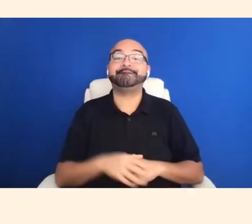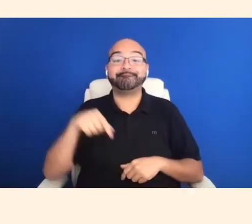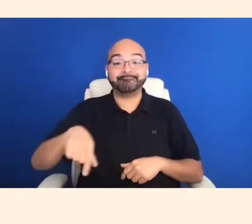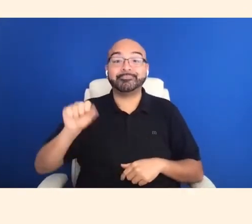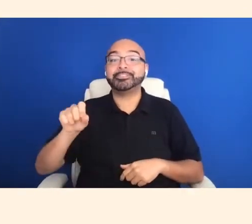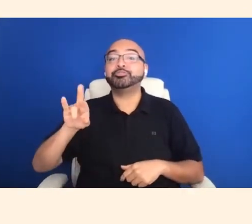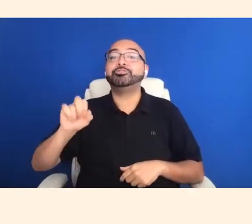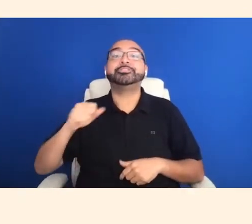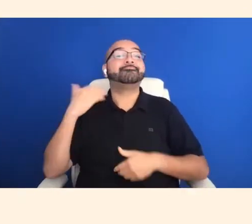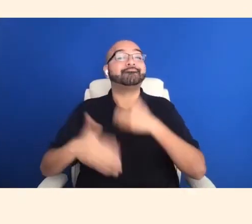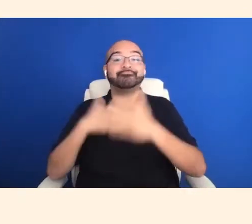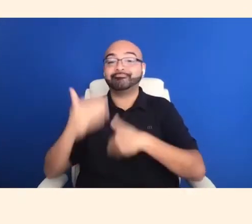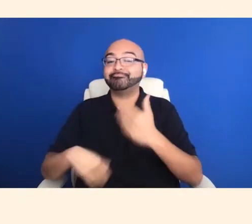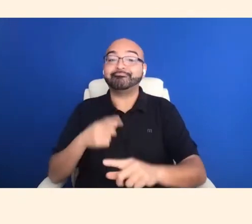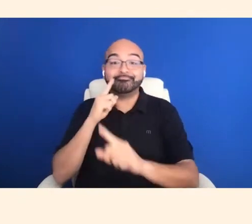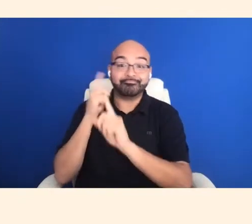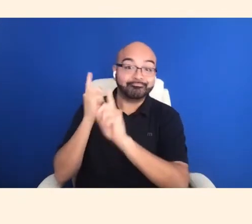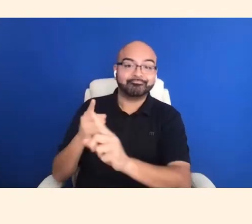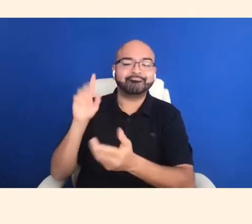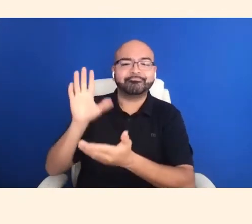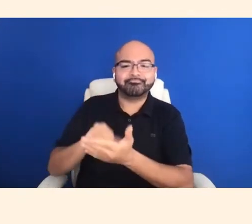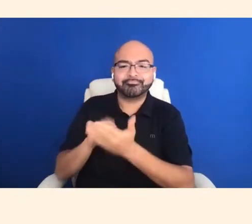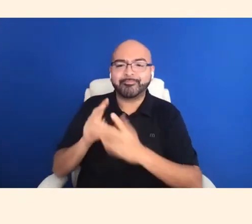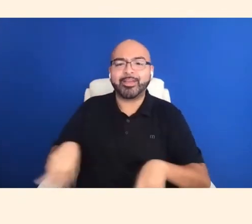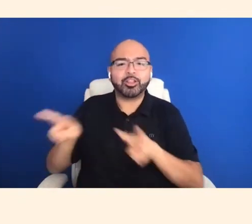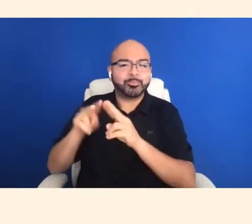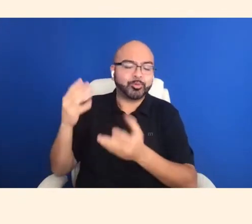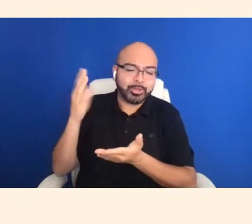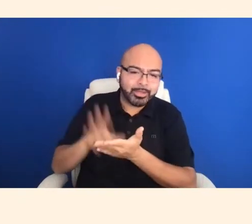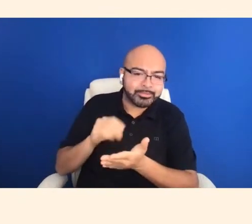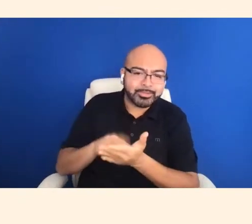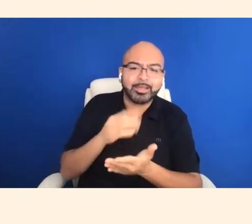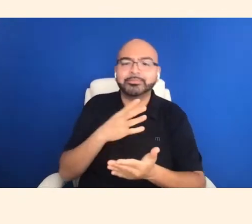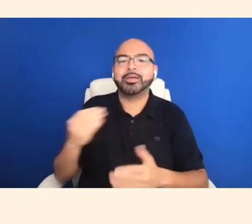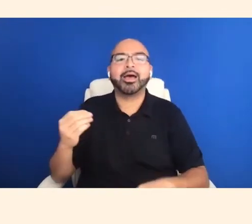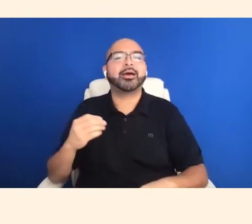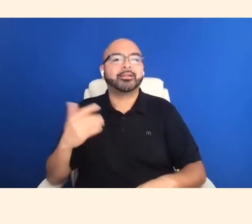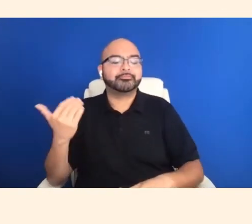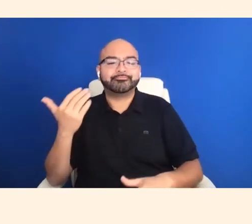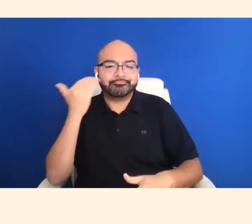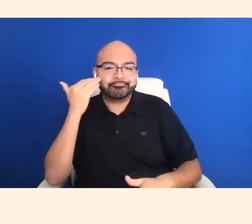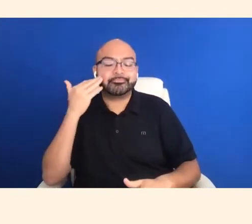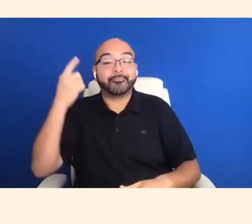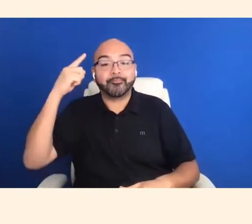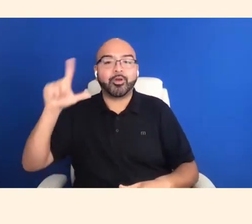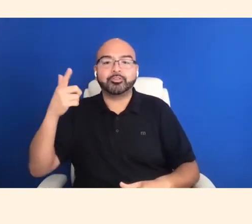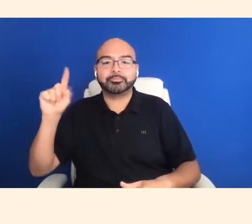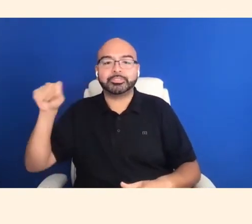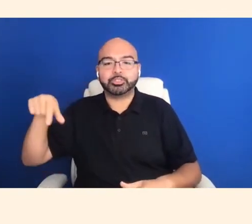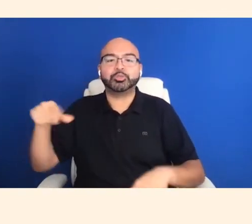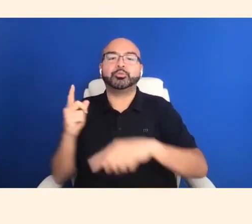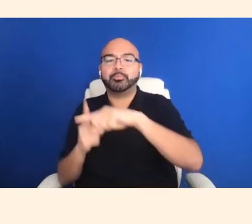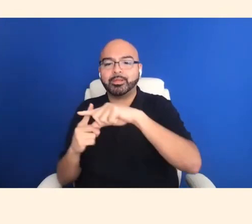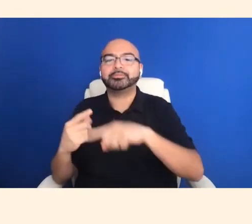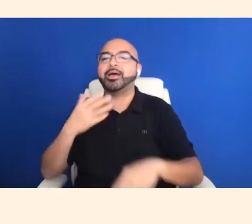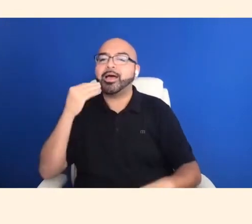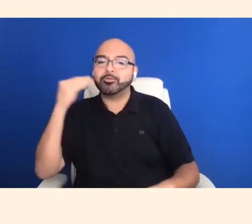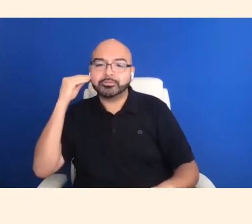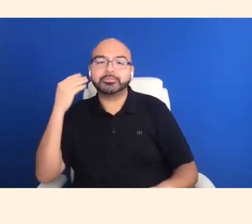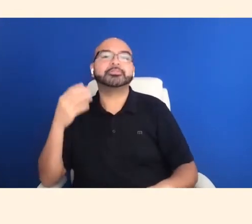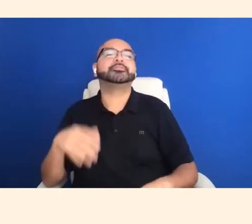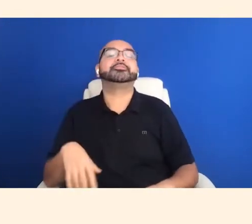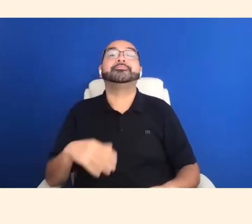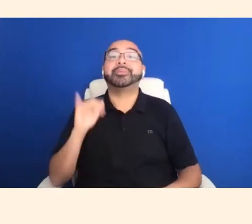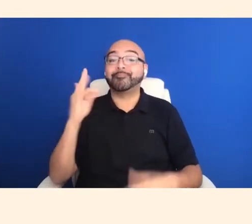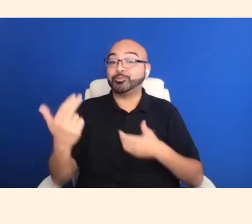provide valuable insights and discussions on LGBTQ plus aging in housing. Whether you're returning or joining us for the first time, we hope you